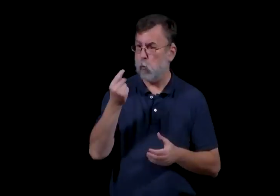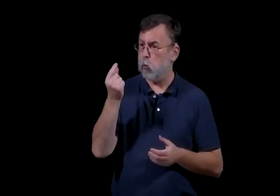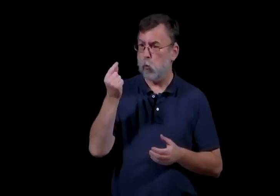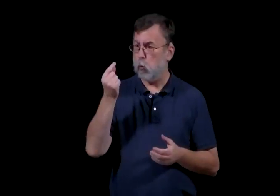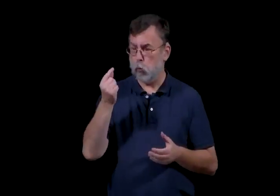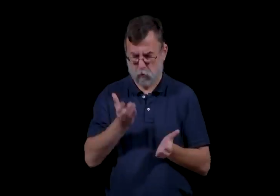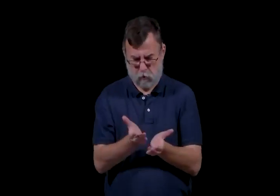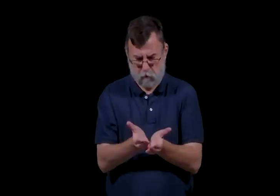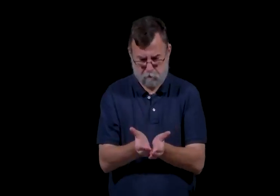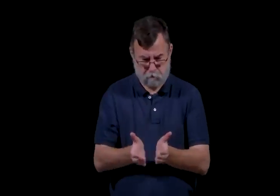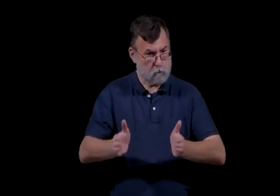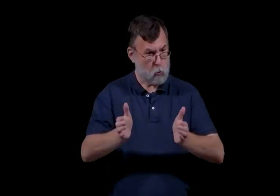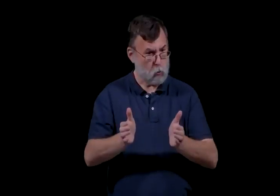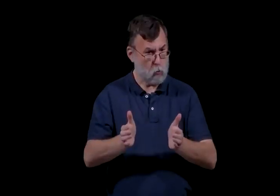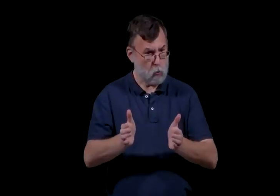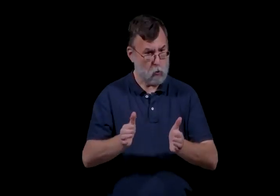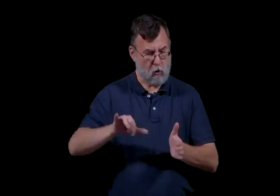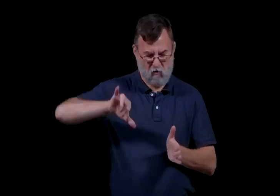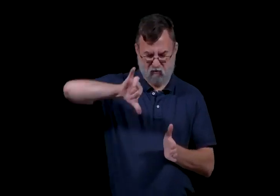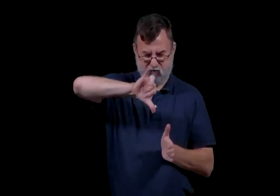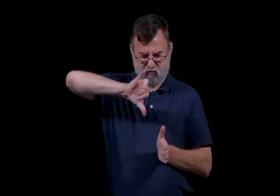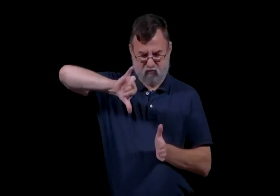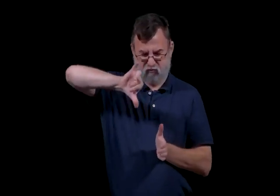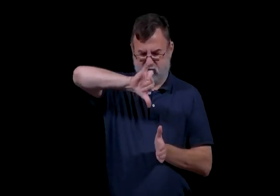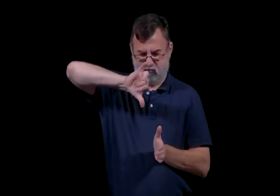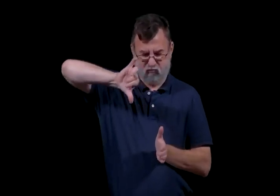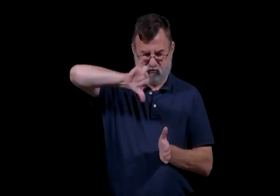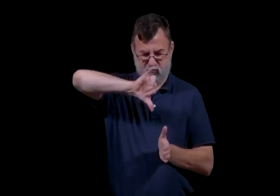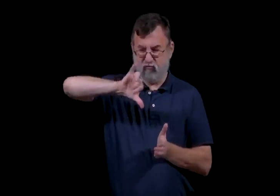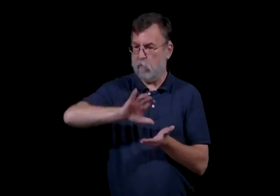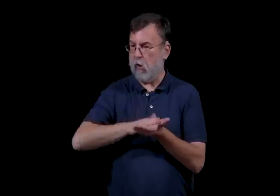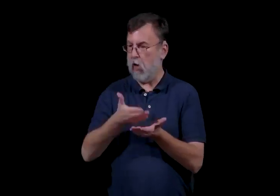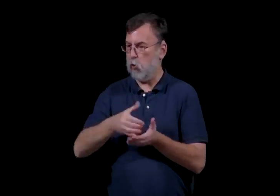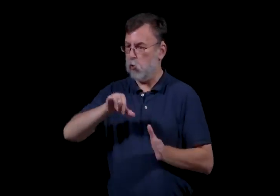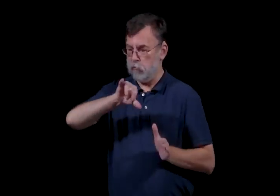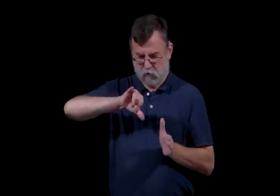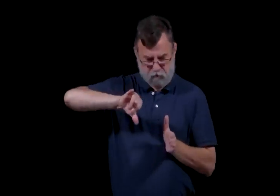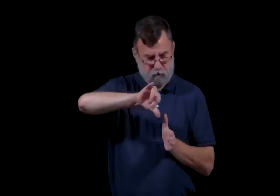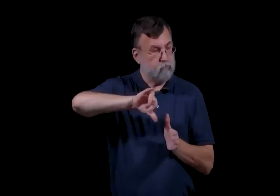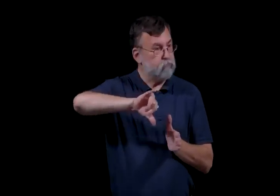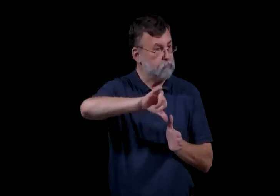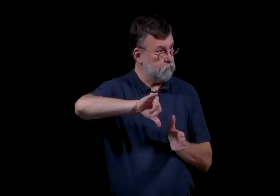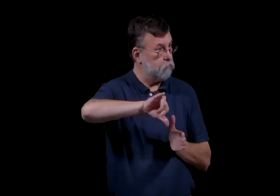had butter and oil. We had a bowl, and he poured everything in the bowl.